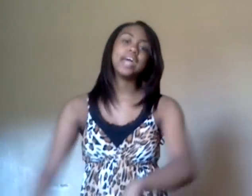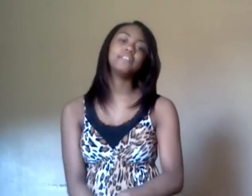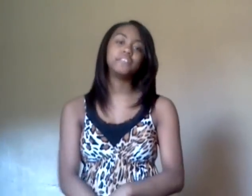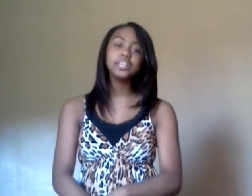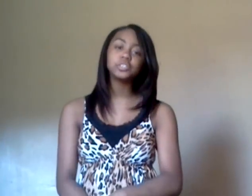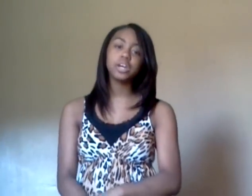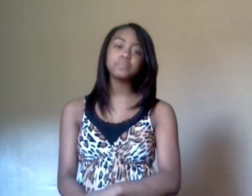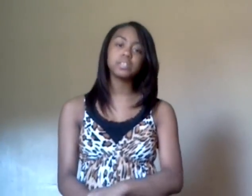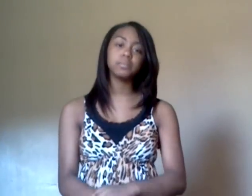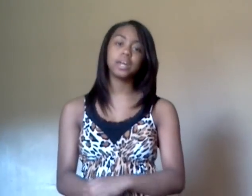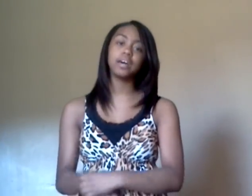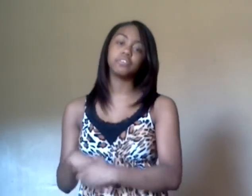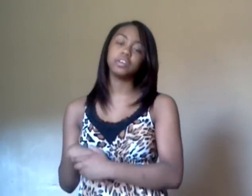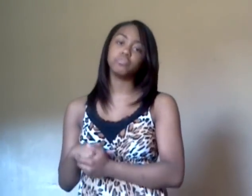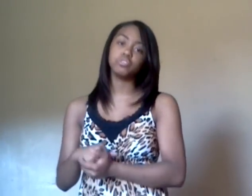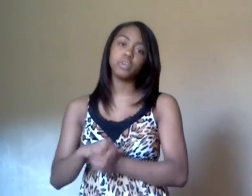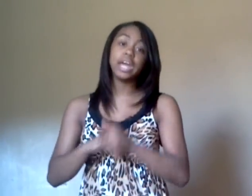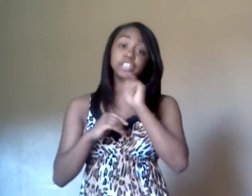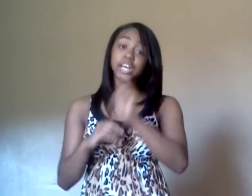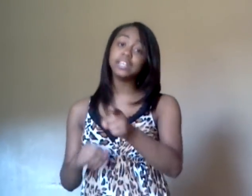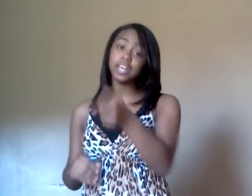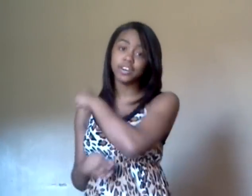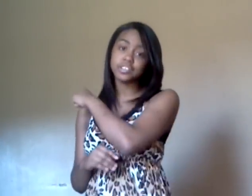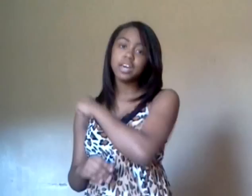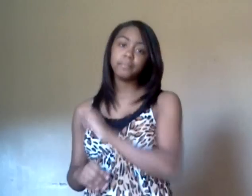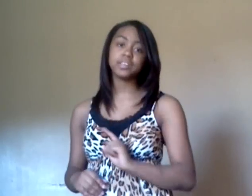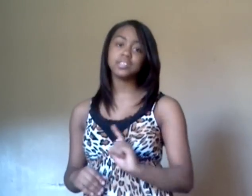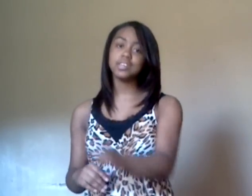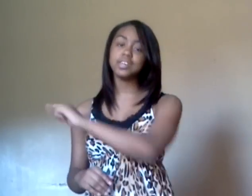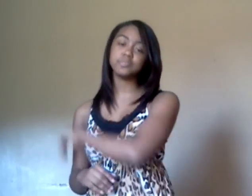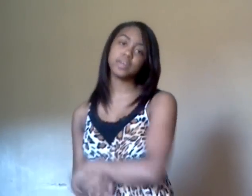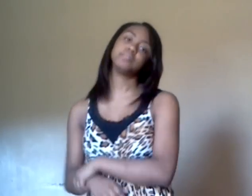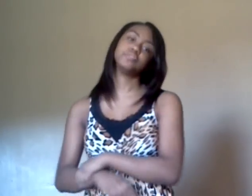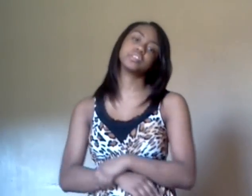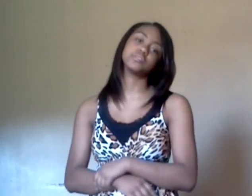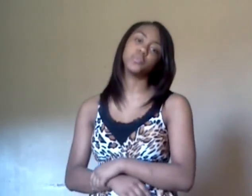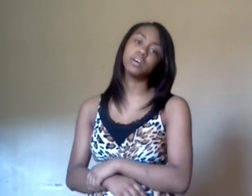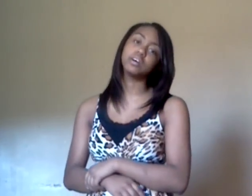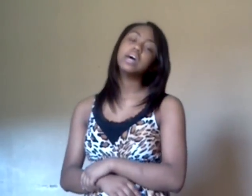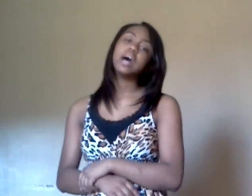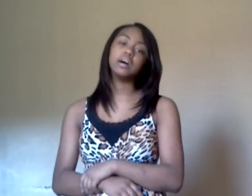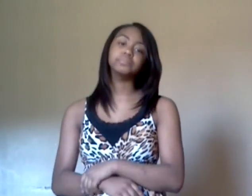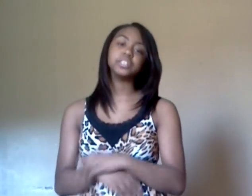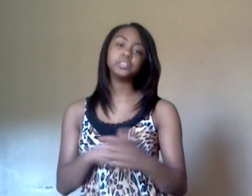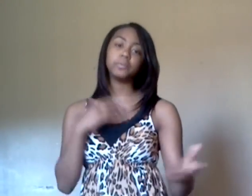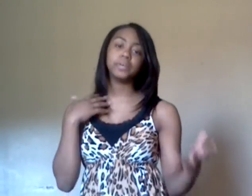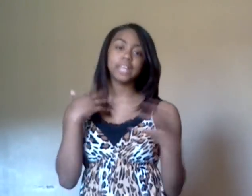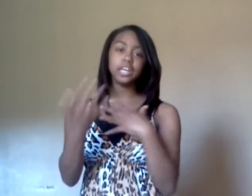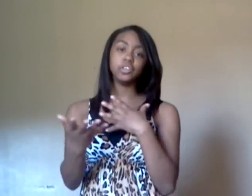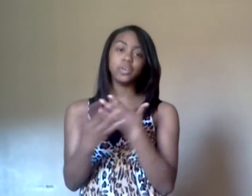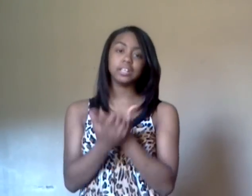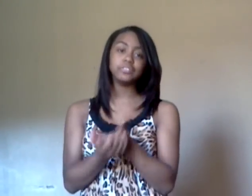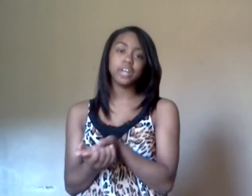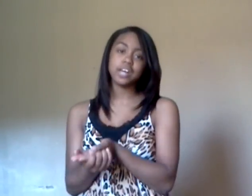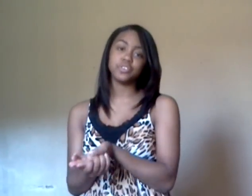be with friends. We keep an eye out for him, too. And Jalen Harris, because he is making music as well. I just want a big thank you, and I love you guys. You guys